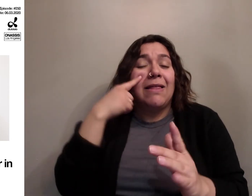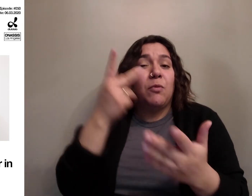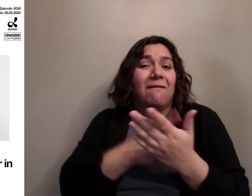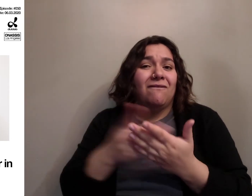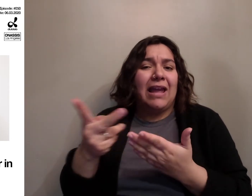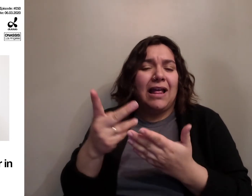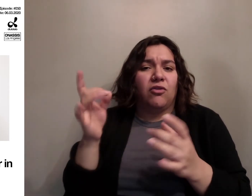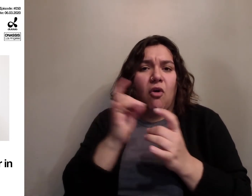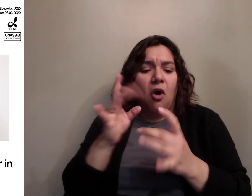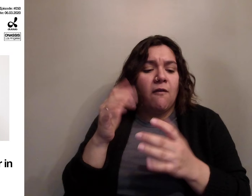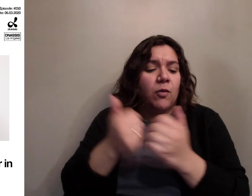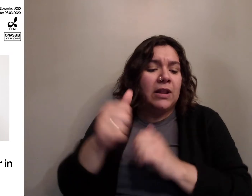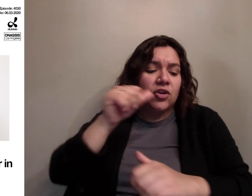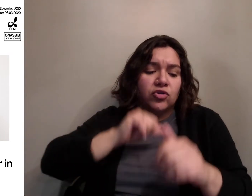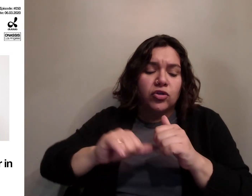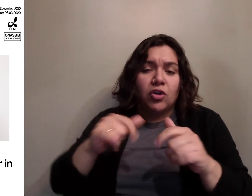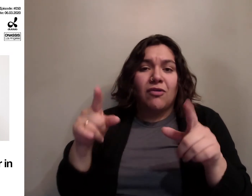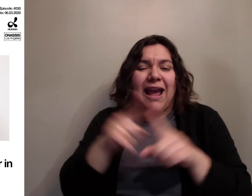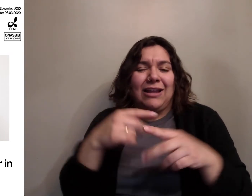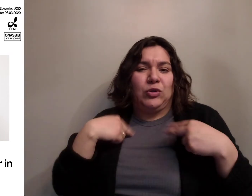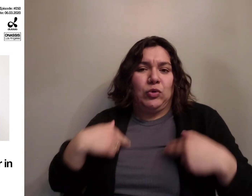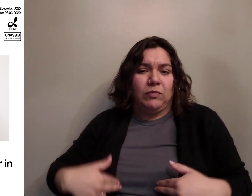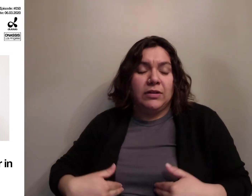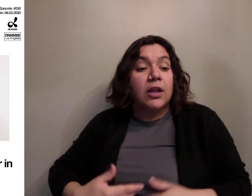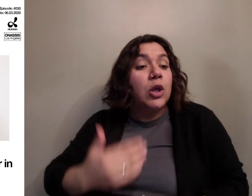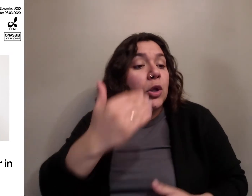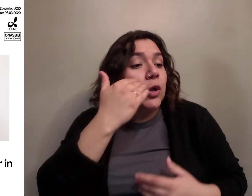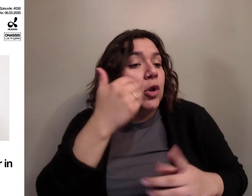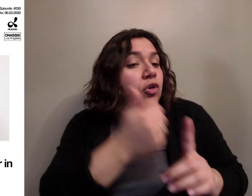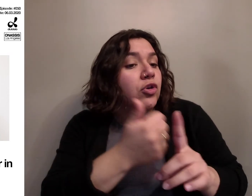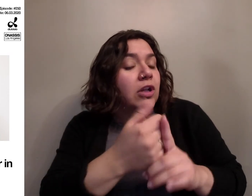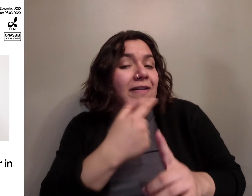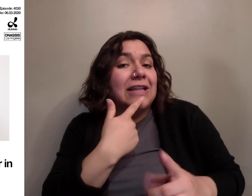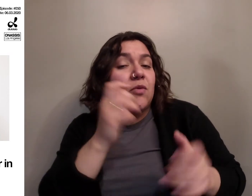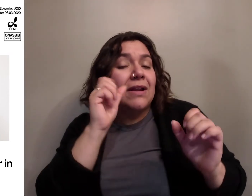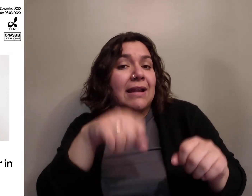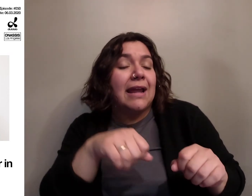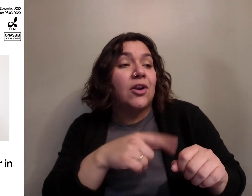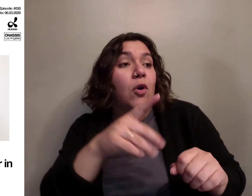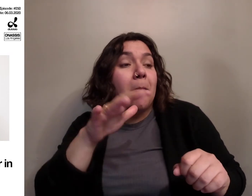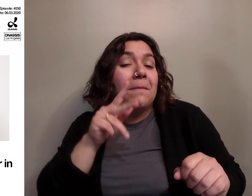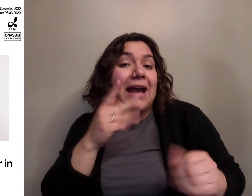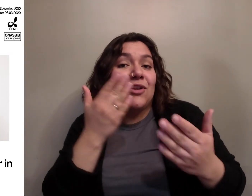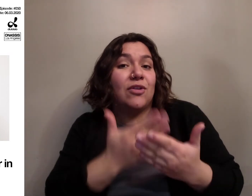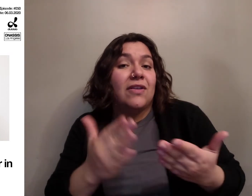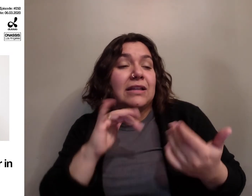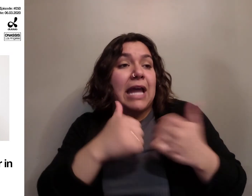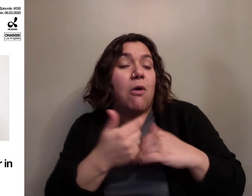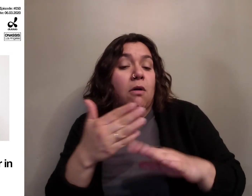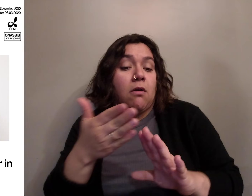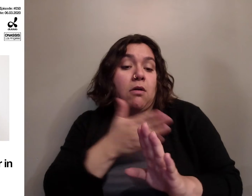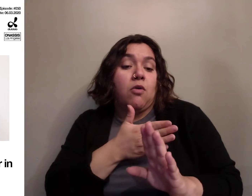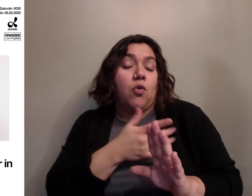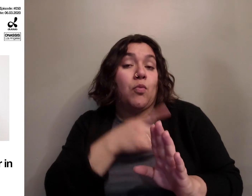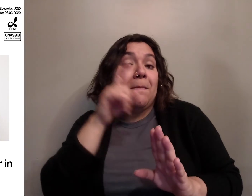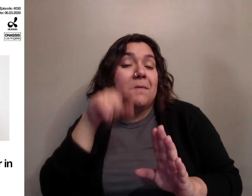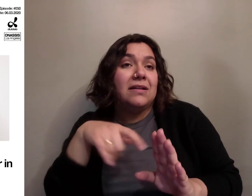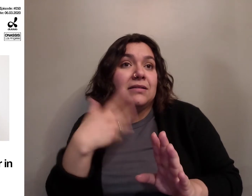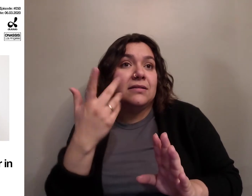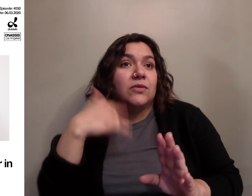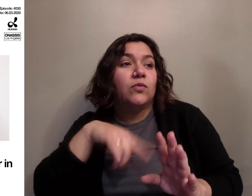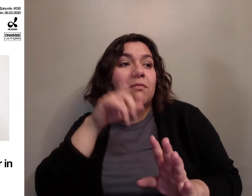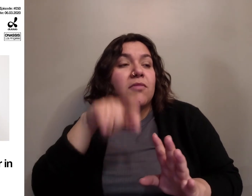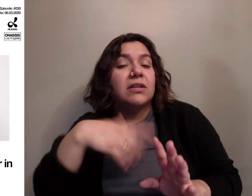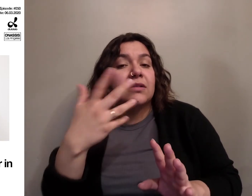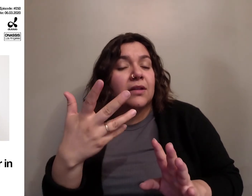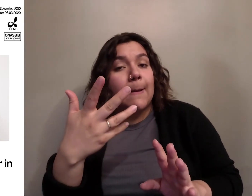to show up before these moments, and I think we failed miserably with each other as human beings. You know, you said we can go back